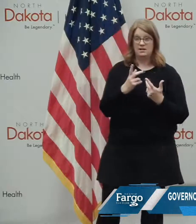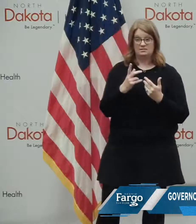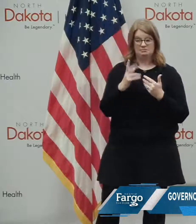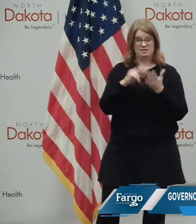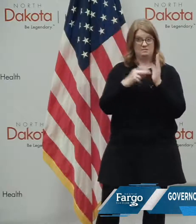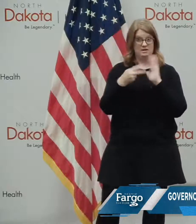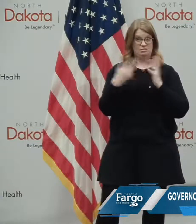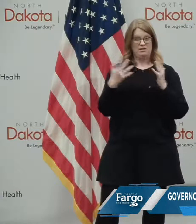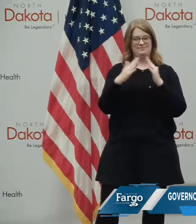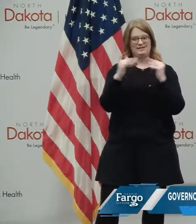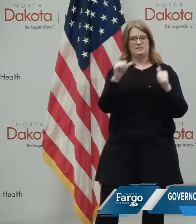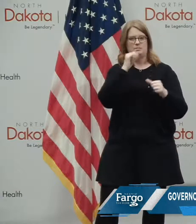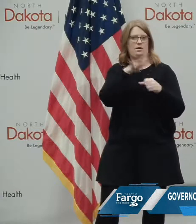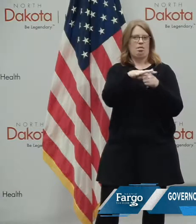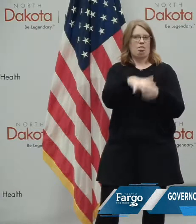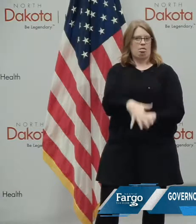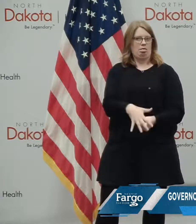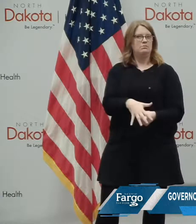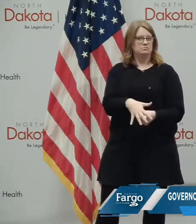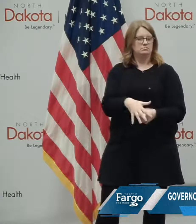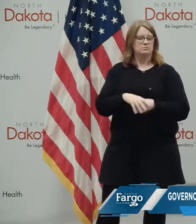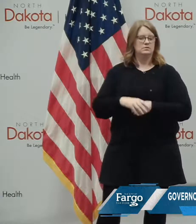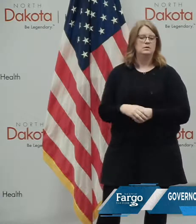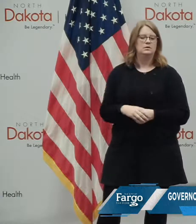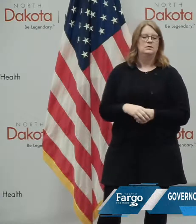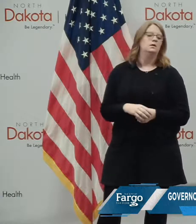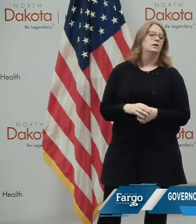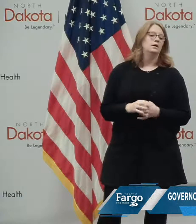want to mention here also when we talk about